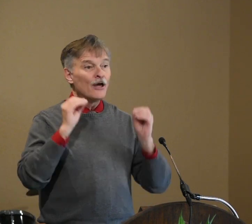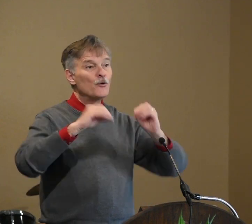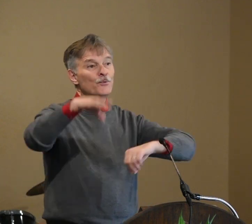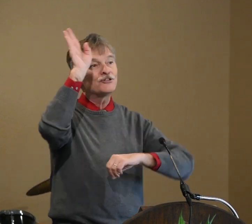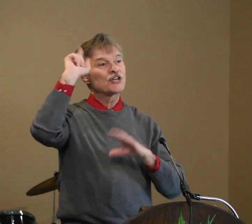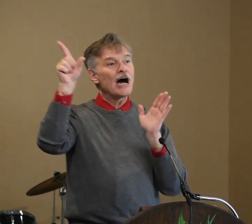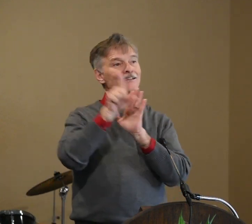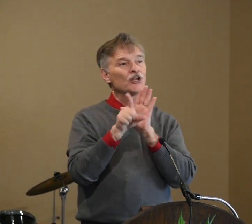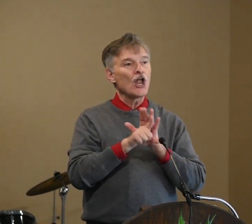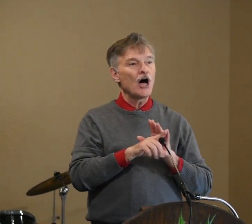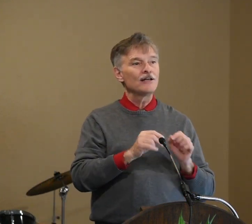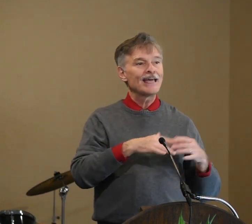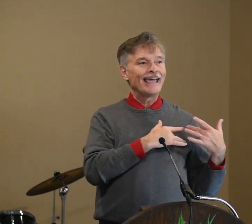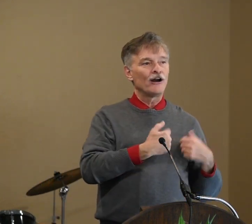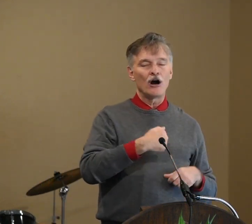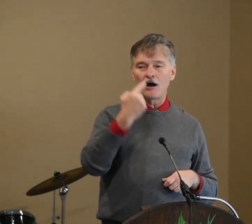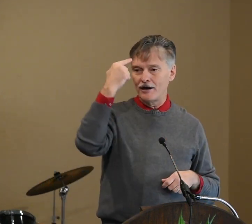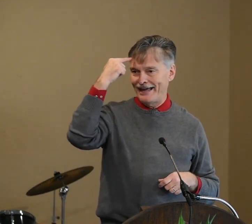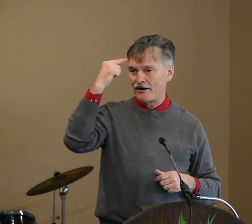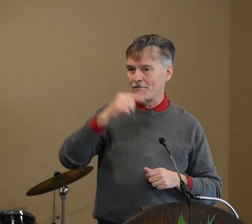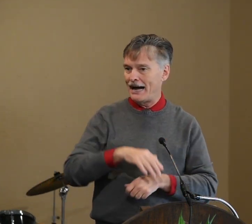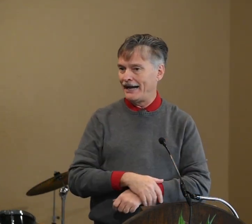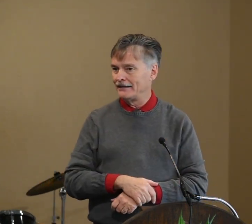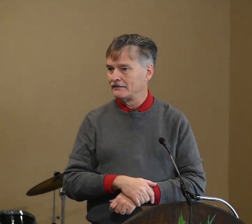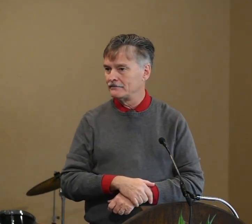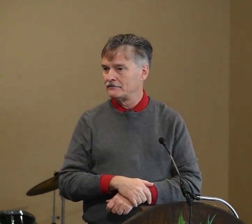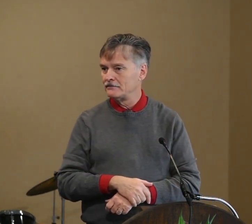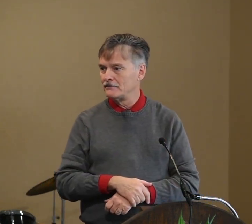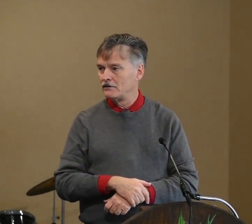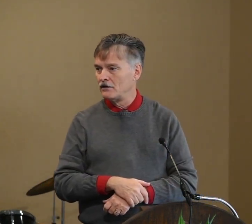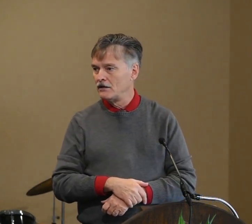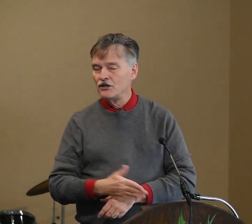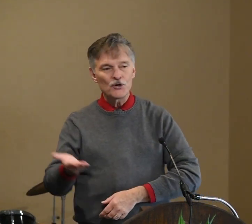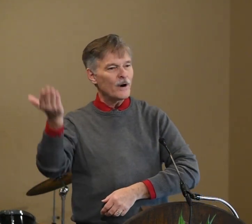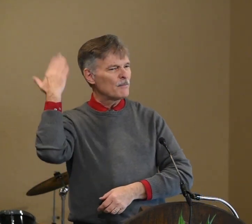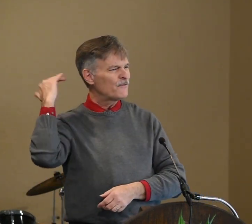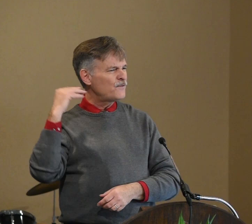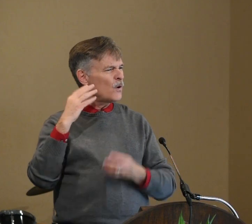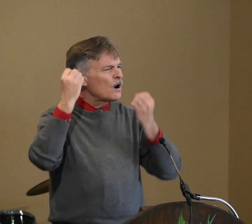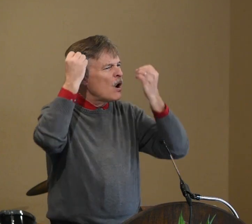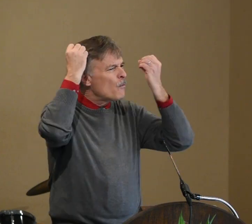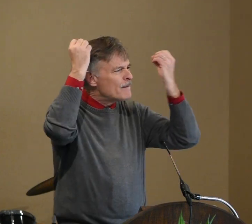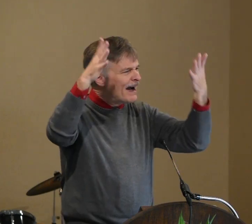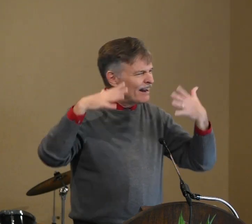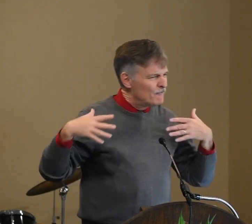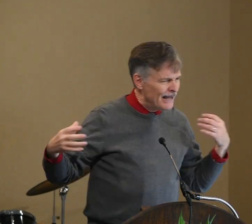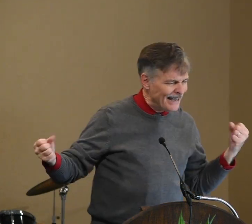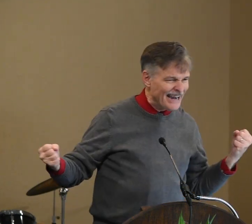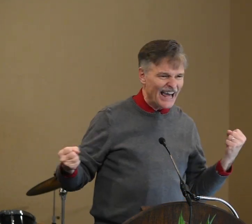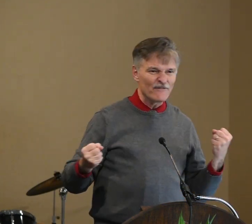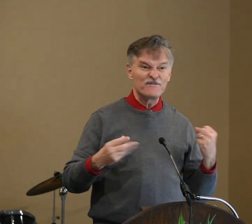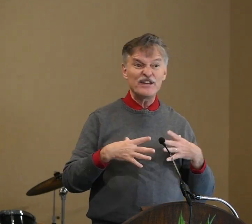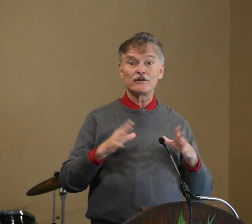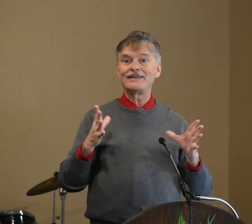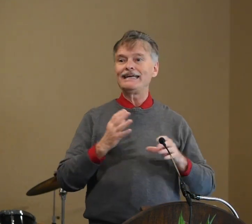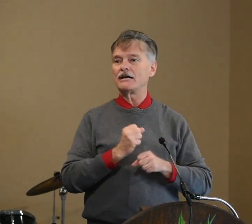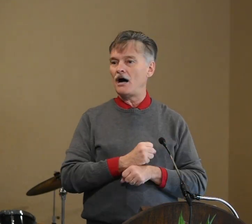who puts God's laws in our heart and our mind. So where before we might have obeyed out of fear of getting